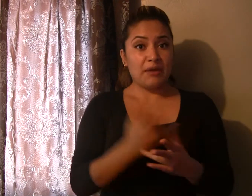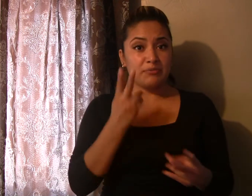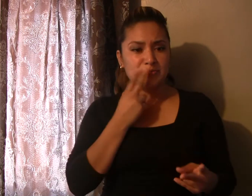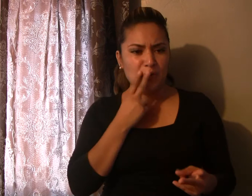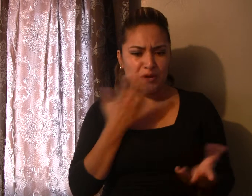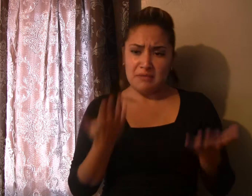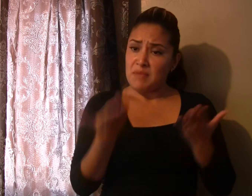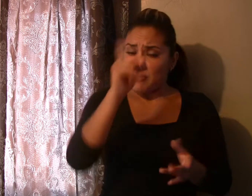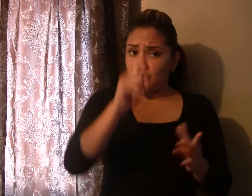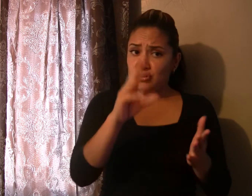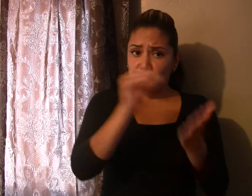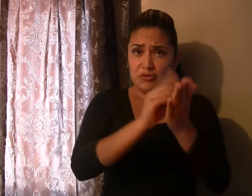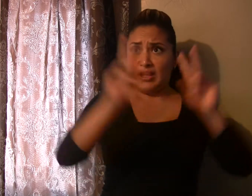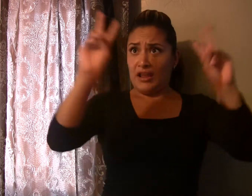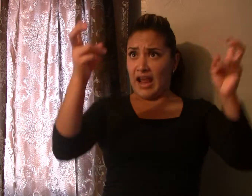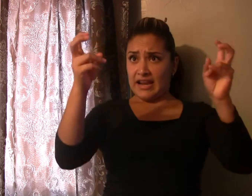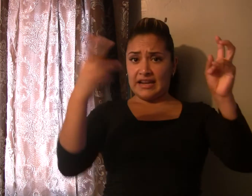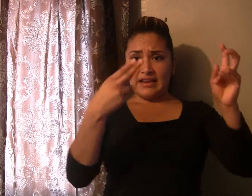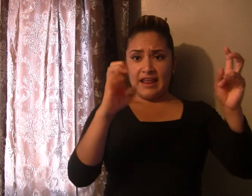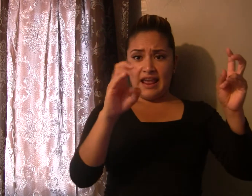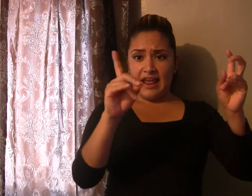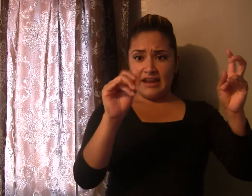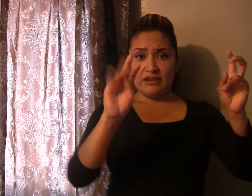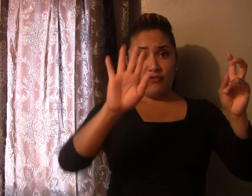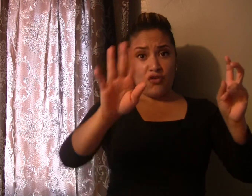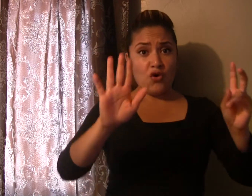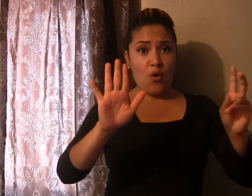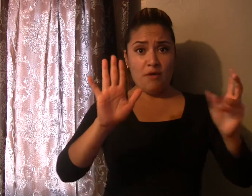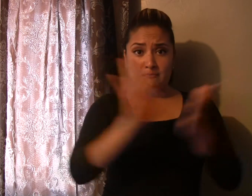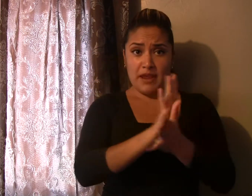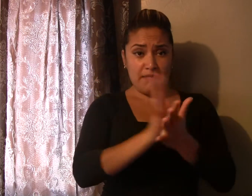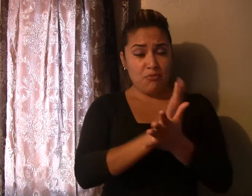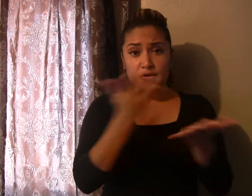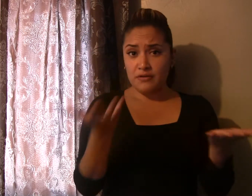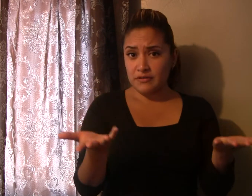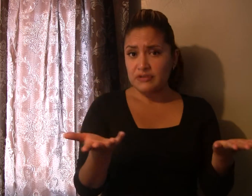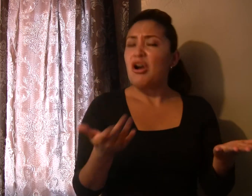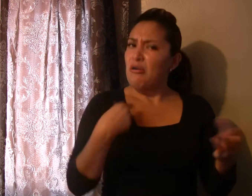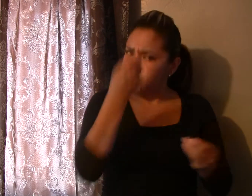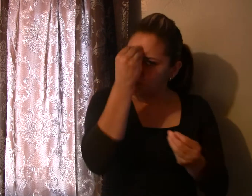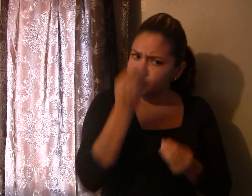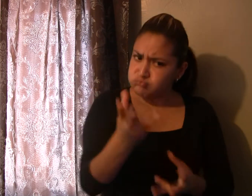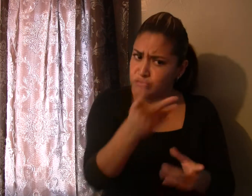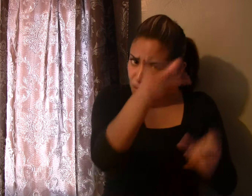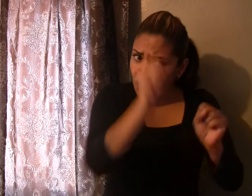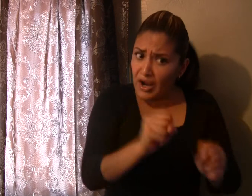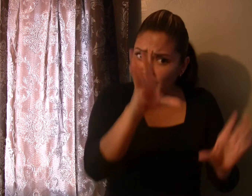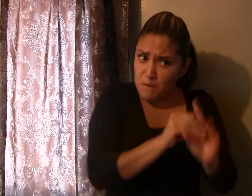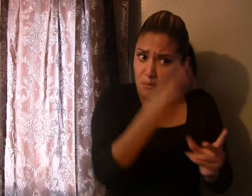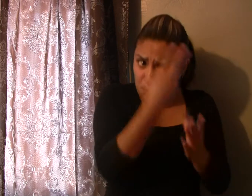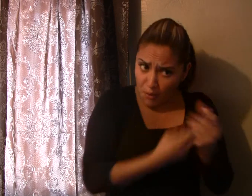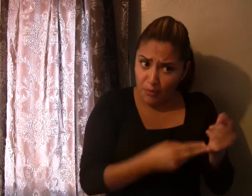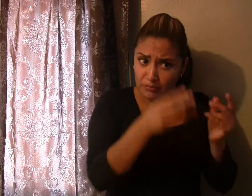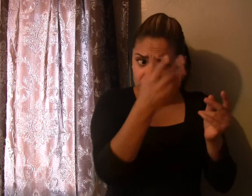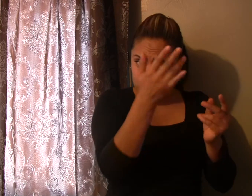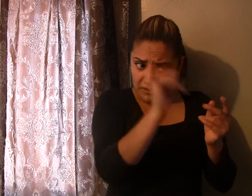under that you can put both of the articles' information on that issue. And so they start to think about